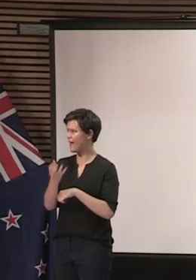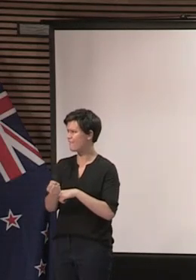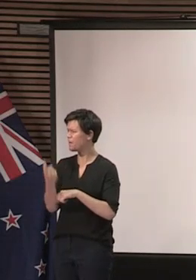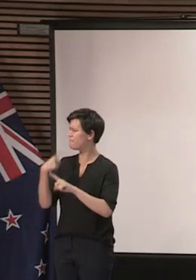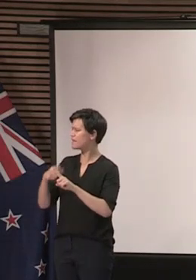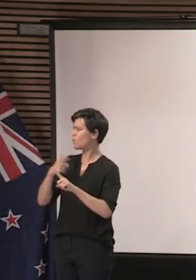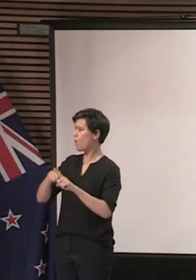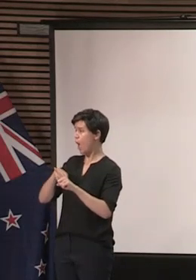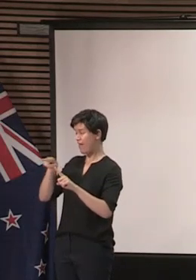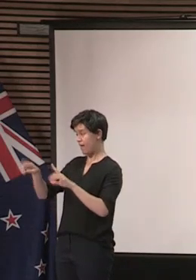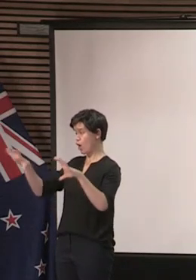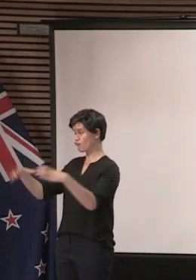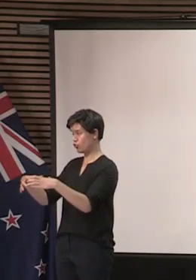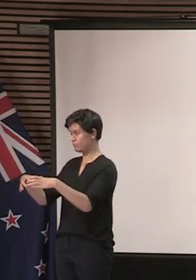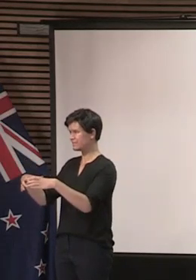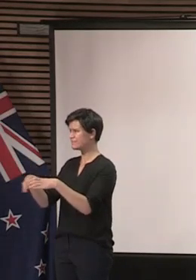hospitals?